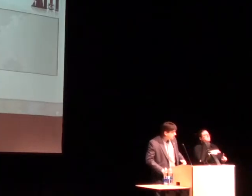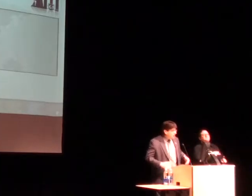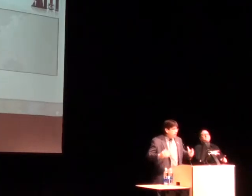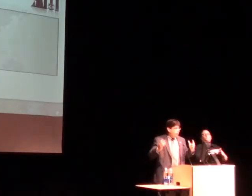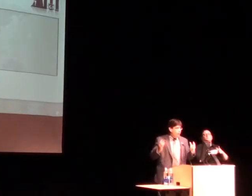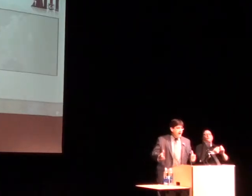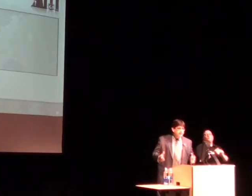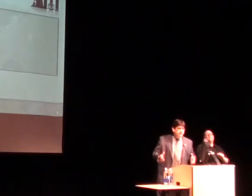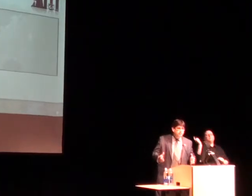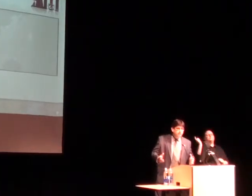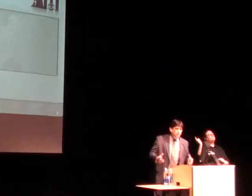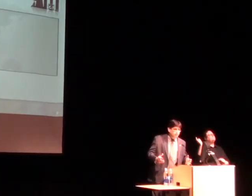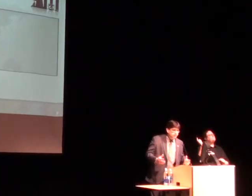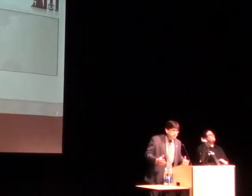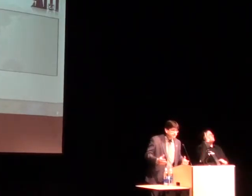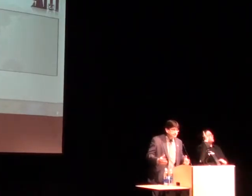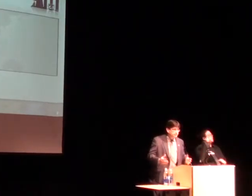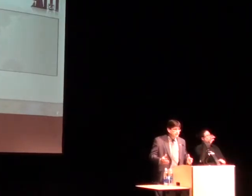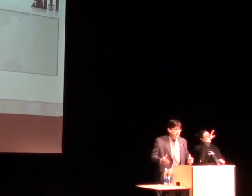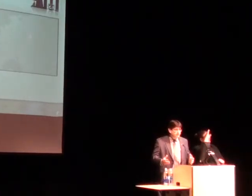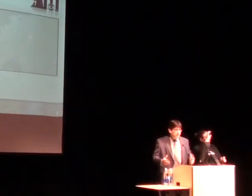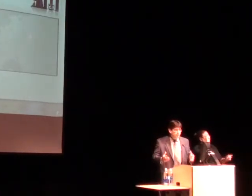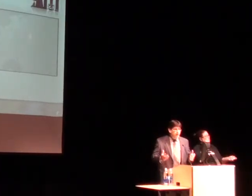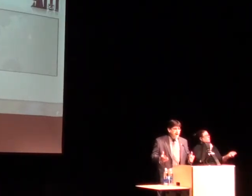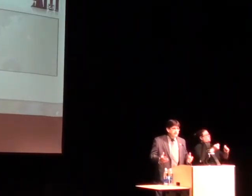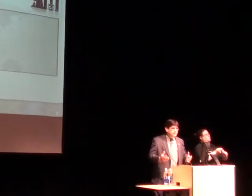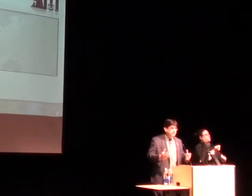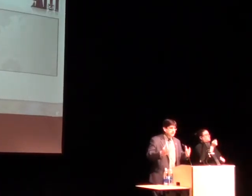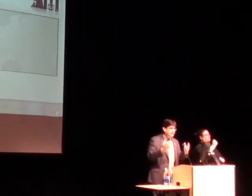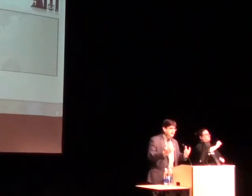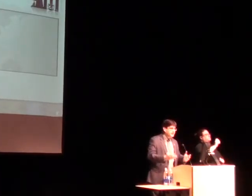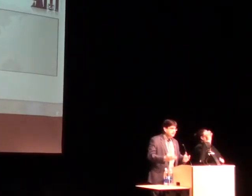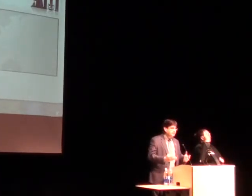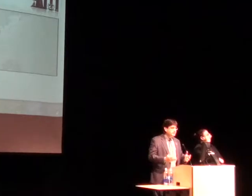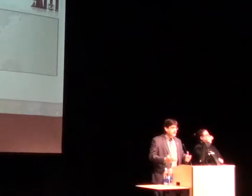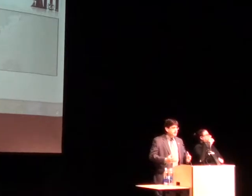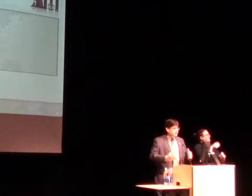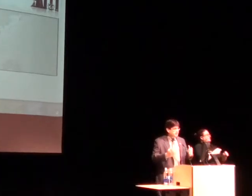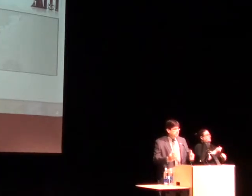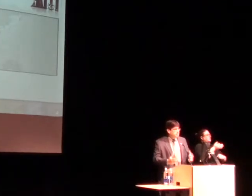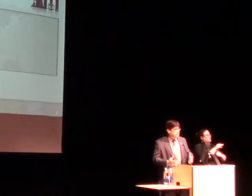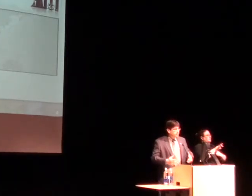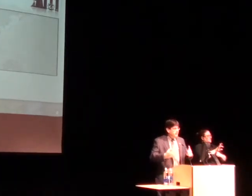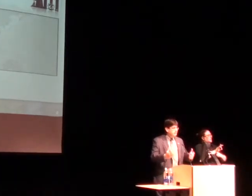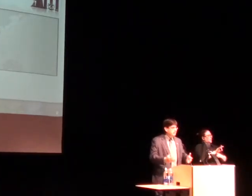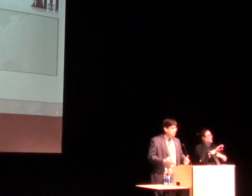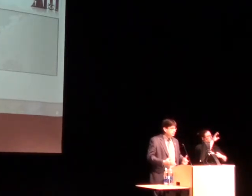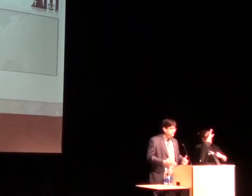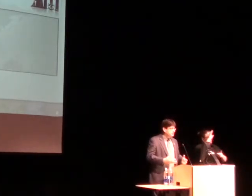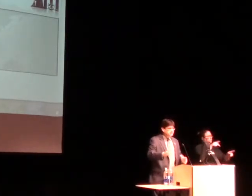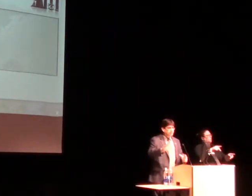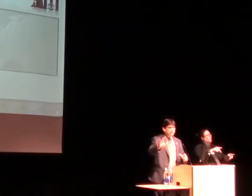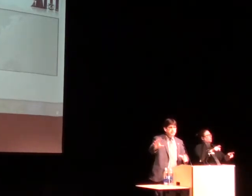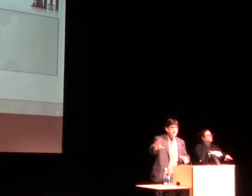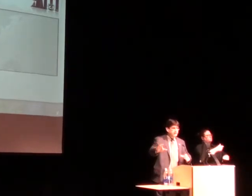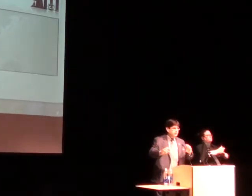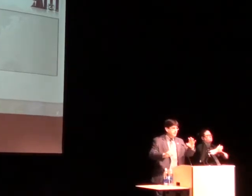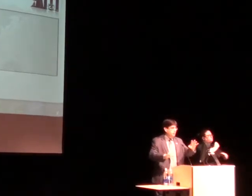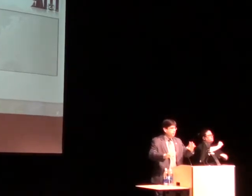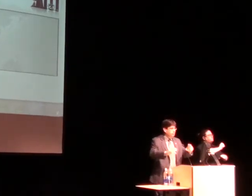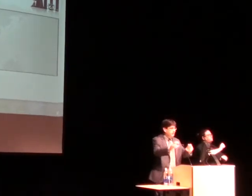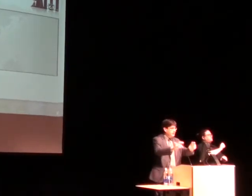this. Why the Cuban Revolution? Why in 1959 the Cuban people made a revolution? This is only